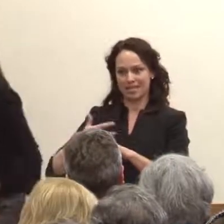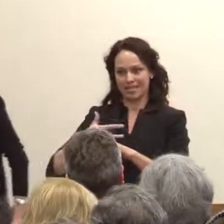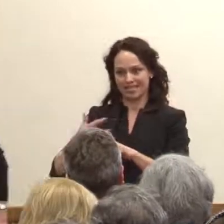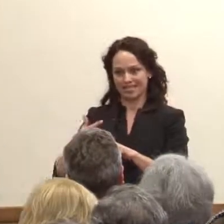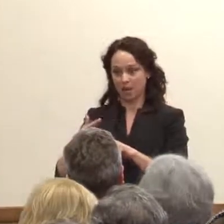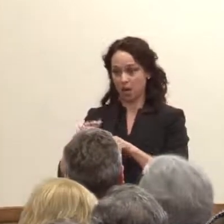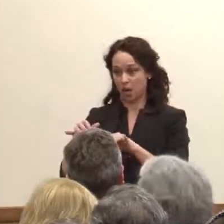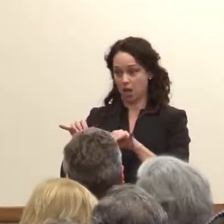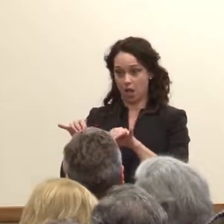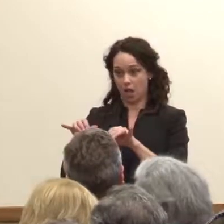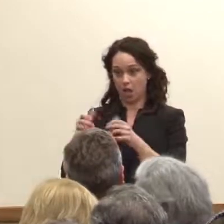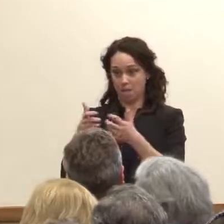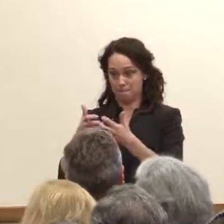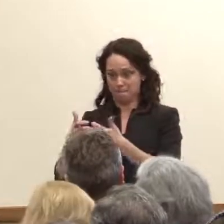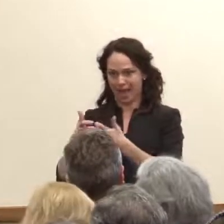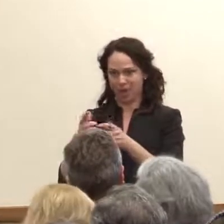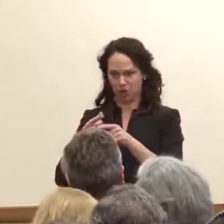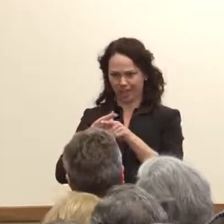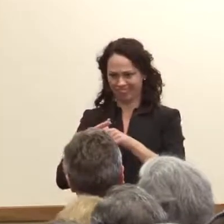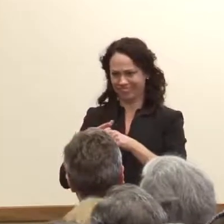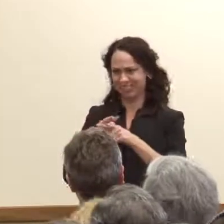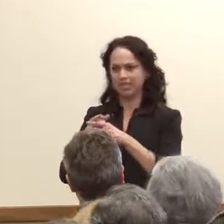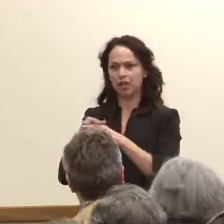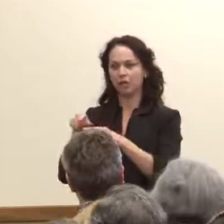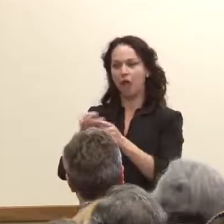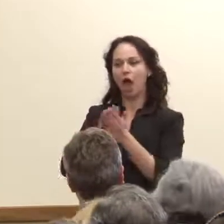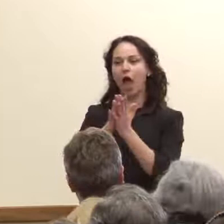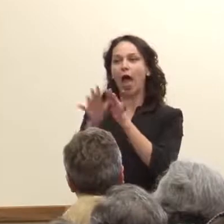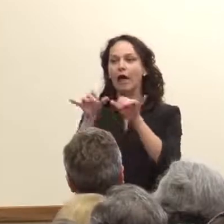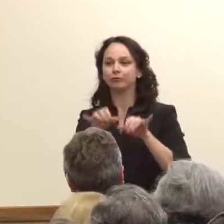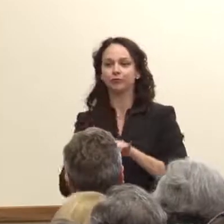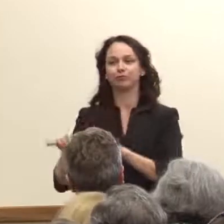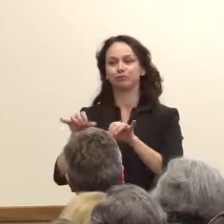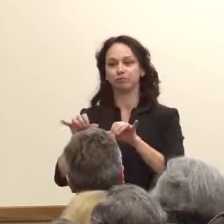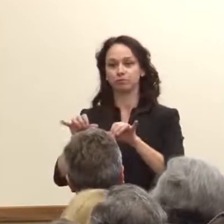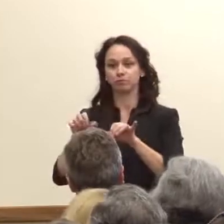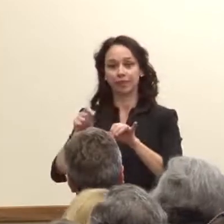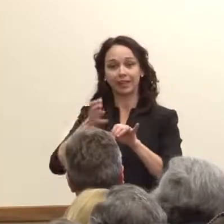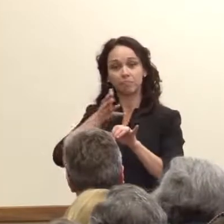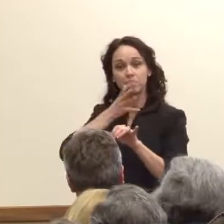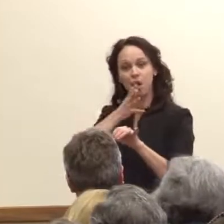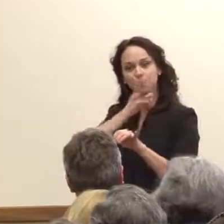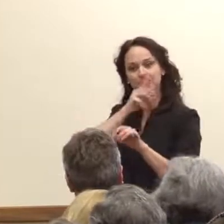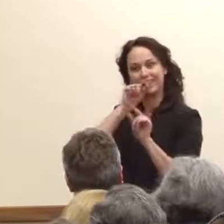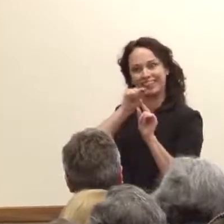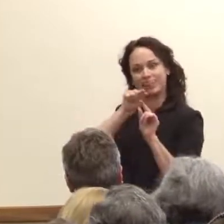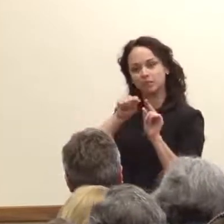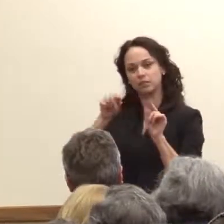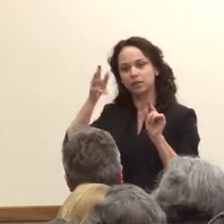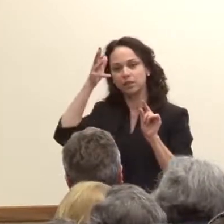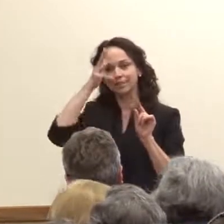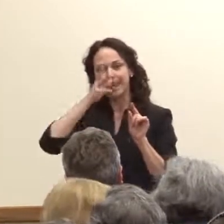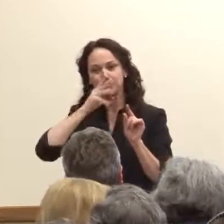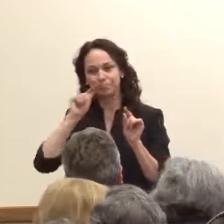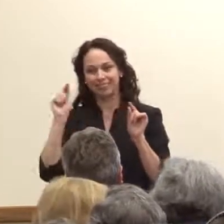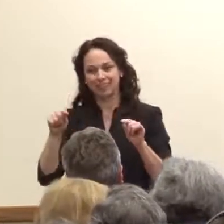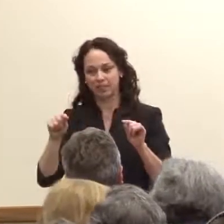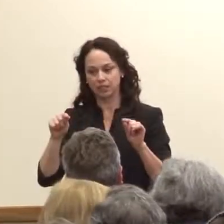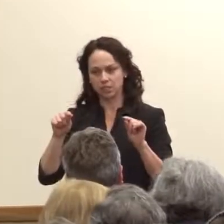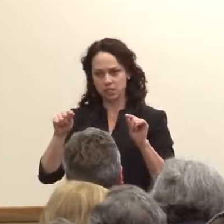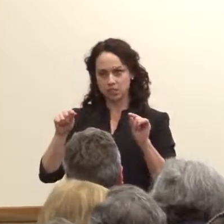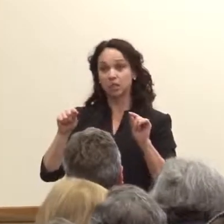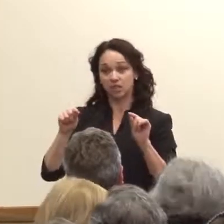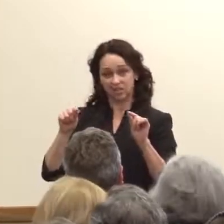patterns more uniform. What do children do when mom speaks one thing and dad speaks another? That's being